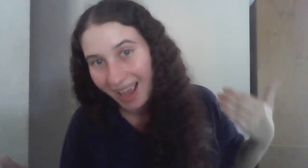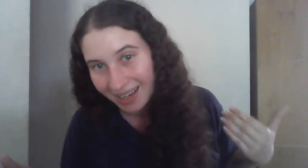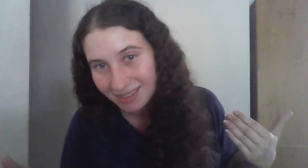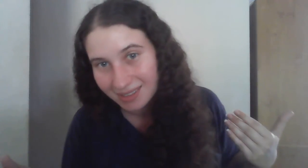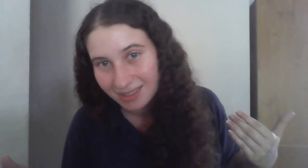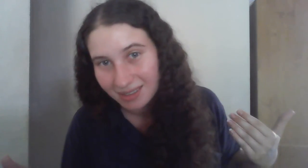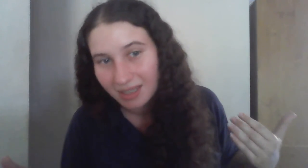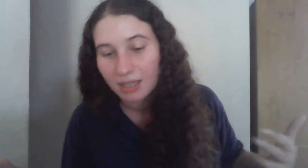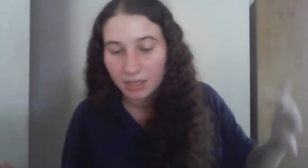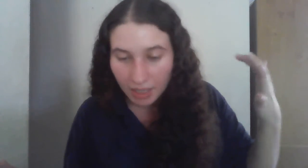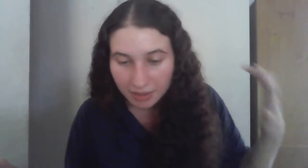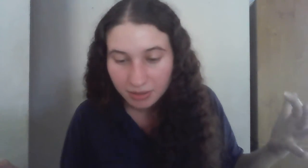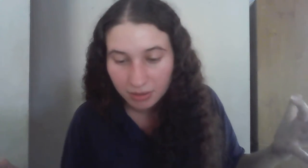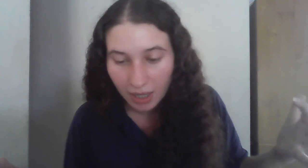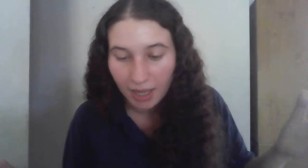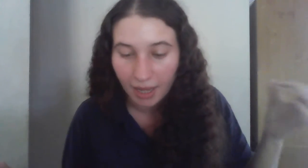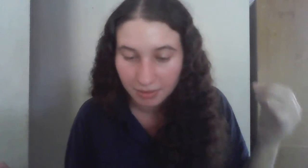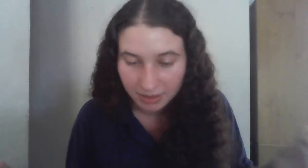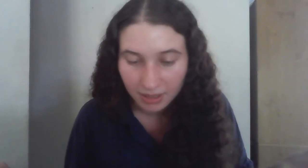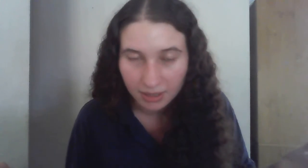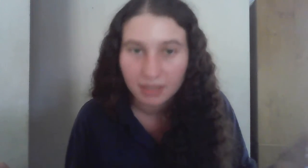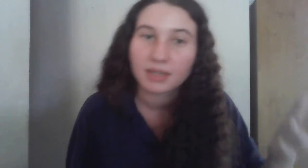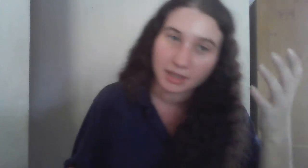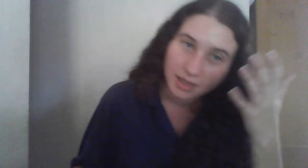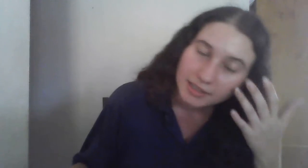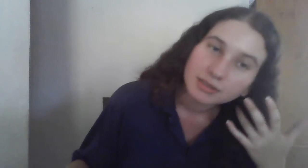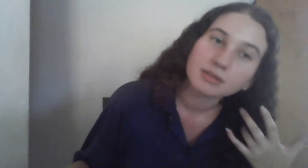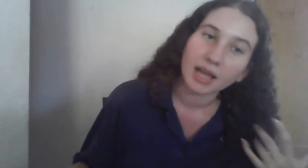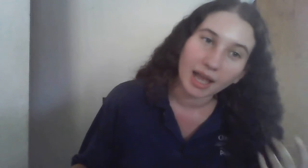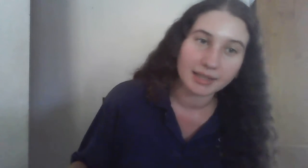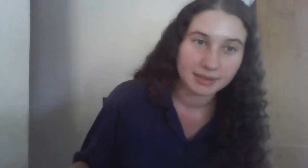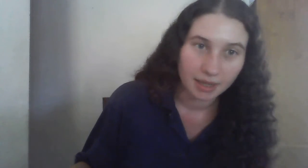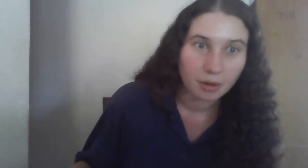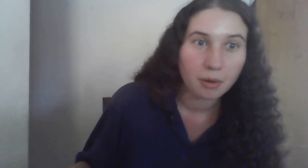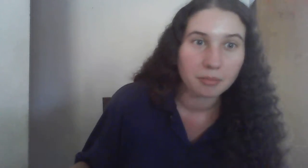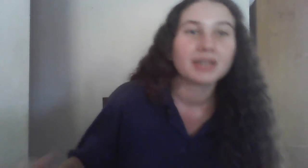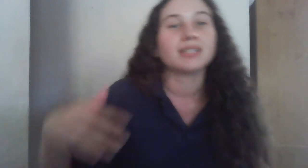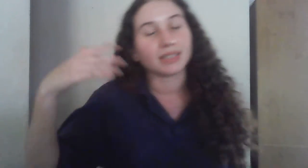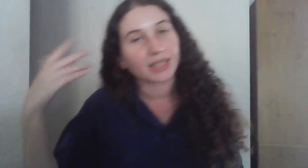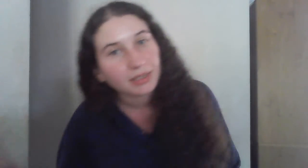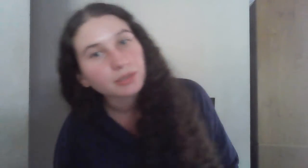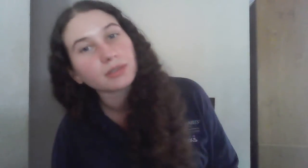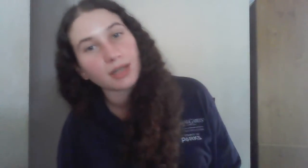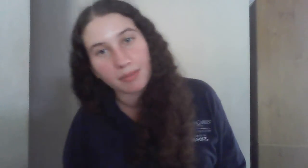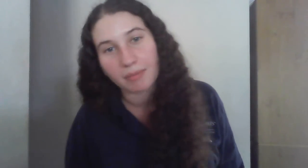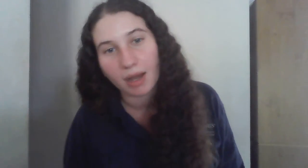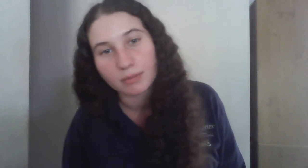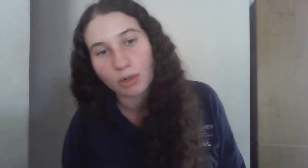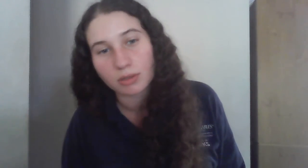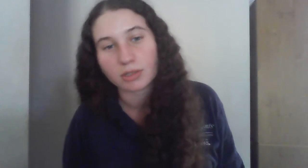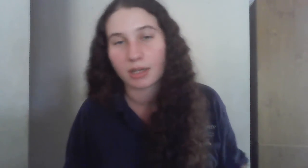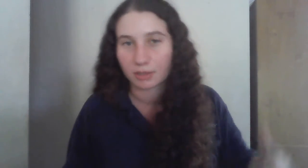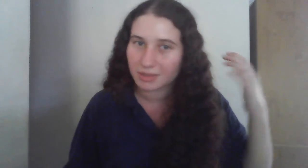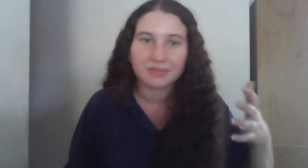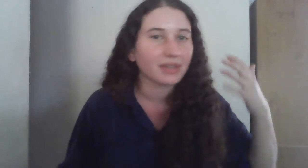past. Yesterday I was sick. Yesterday I stayed home. Yesterday, my mom called the doctor. We don't